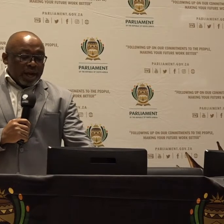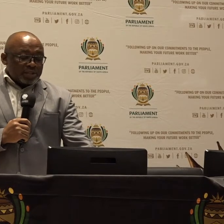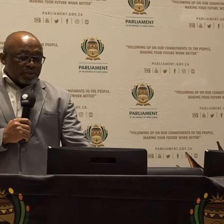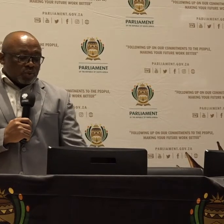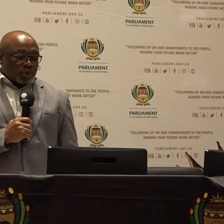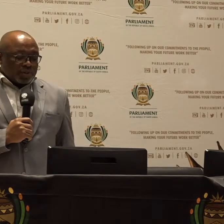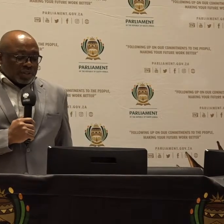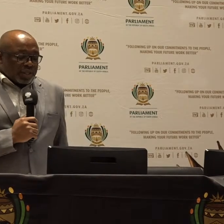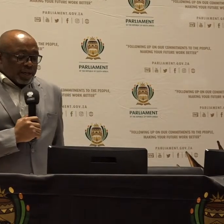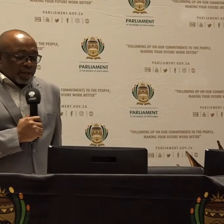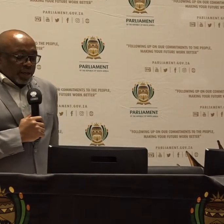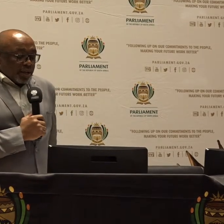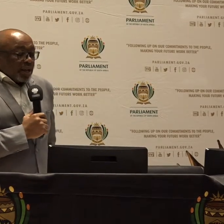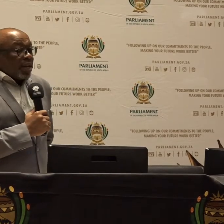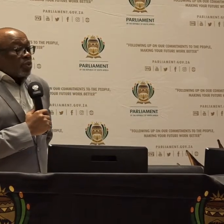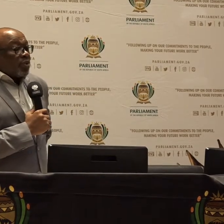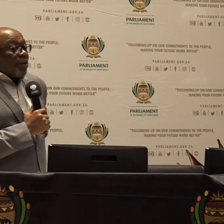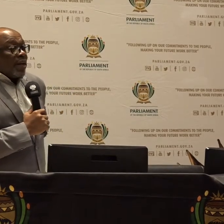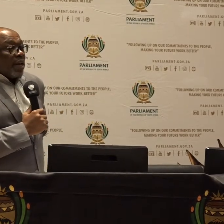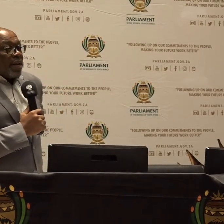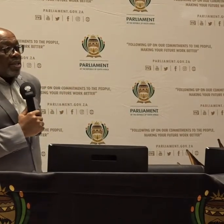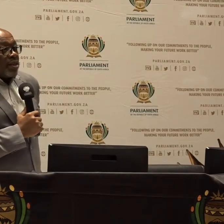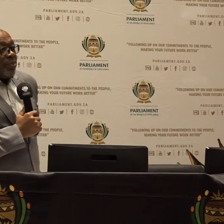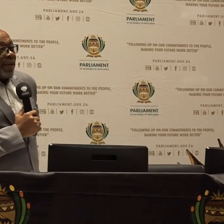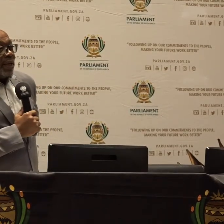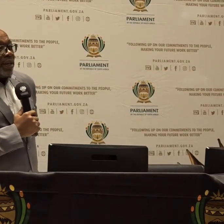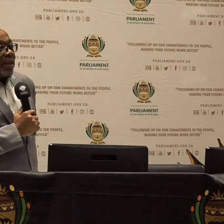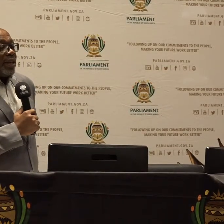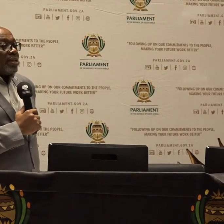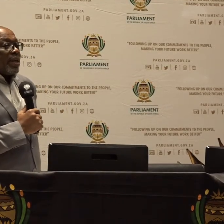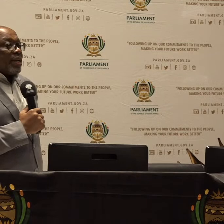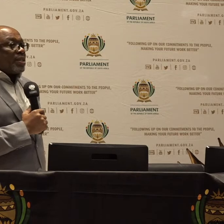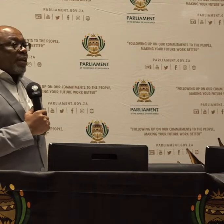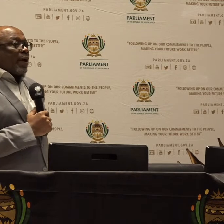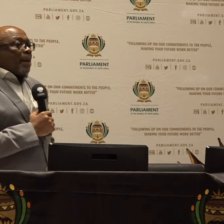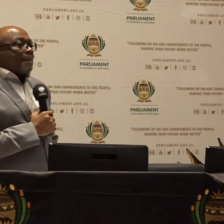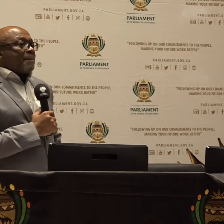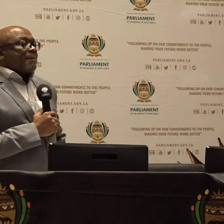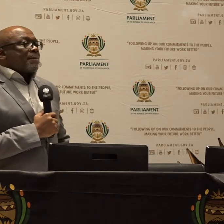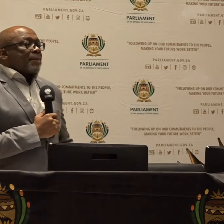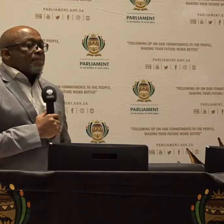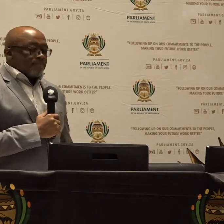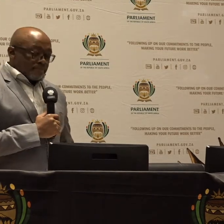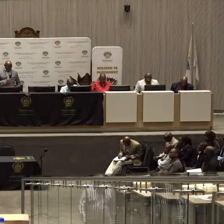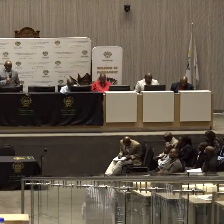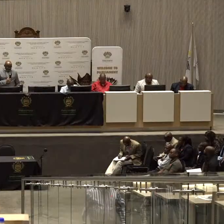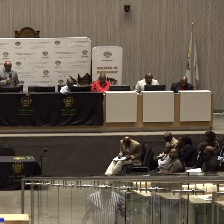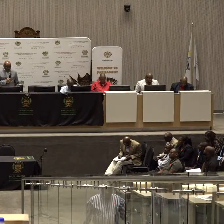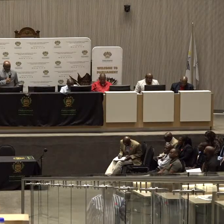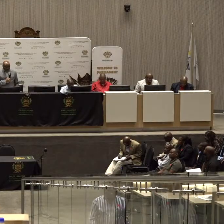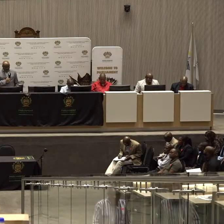you'd like us to consider as we finalize the bill later next year